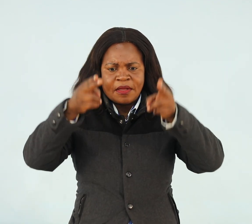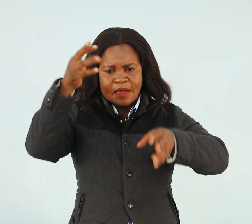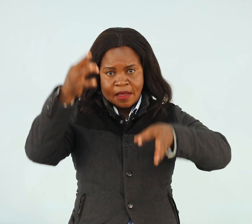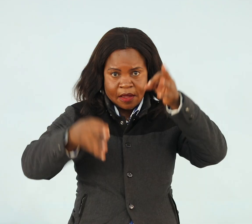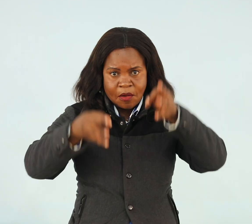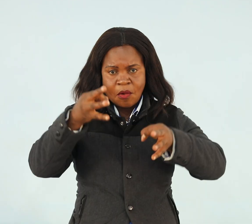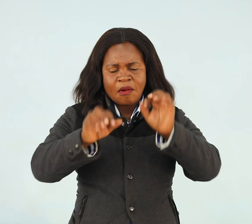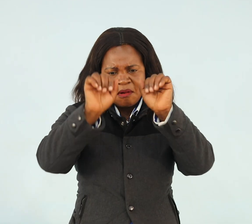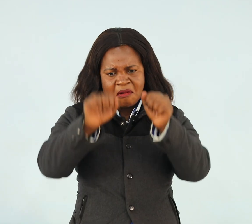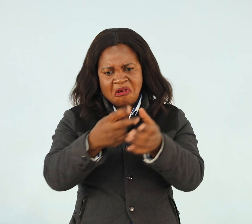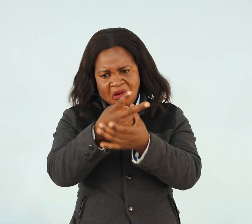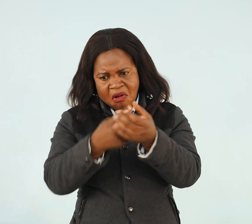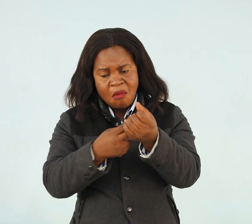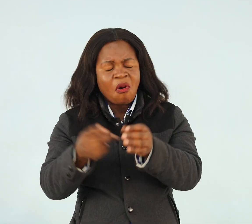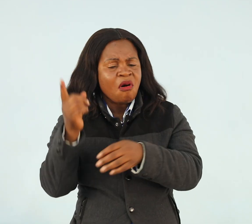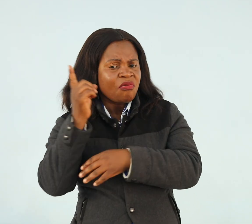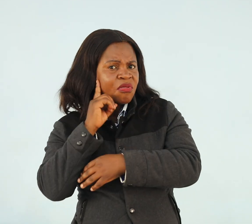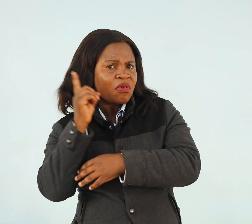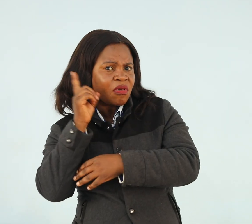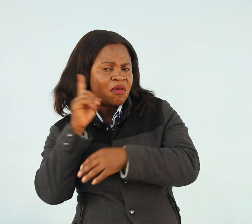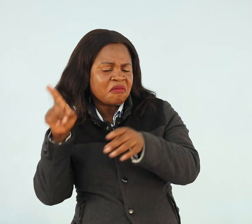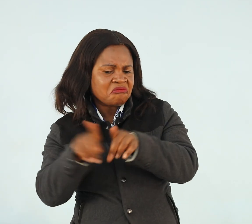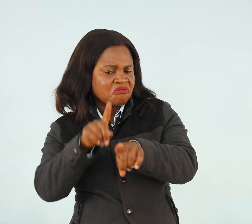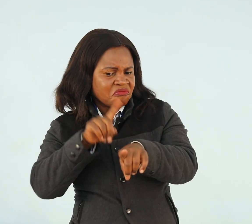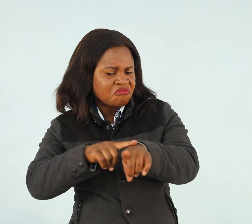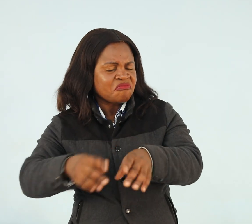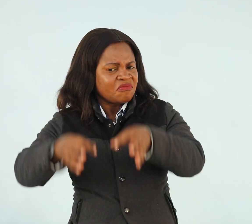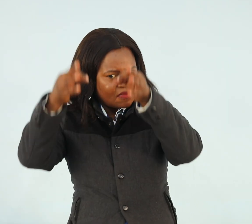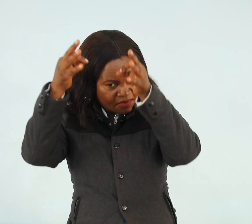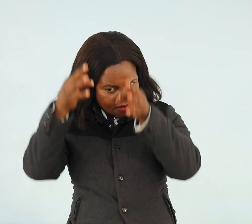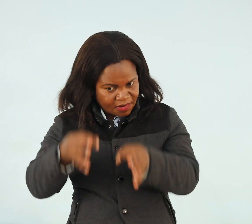hear and decide election-related matters.